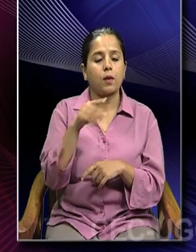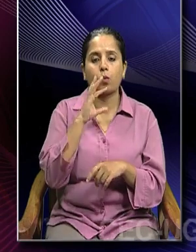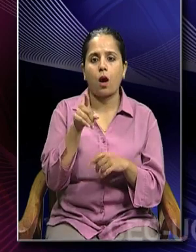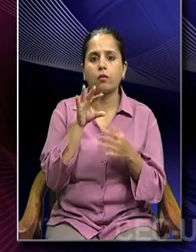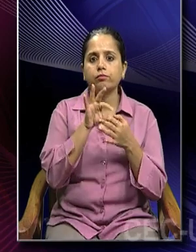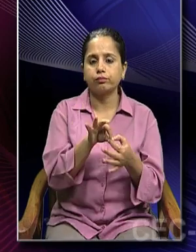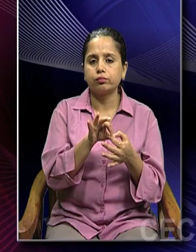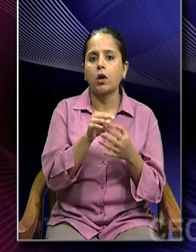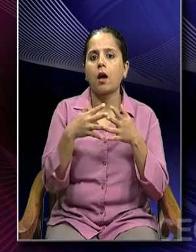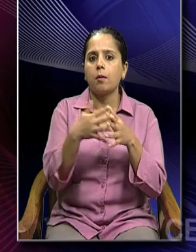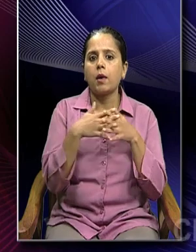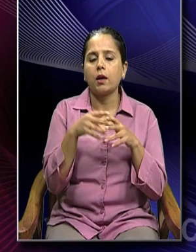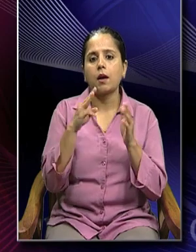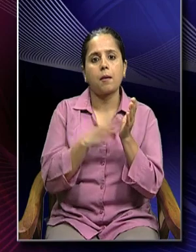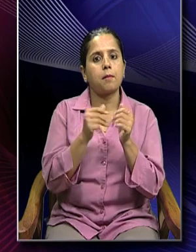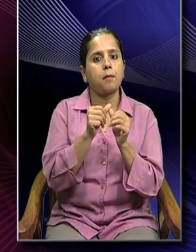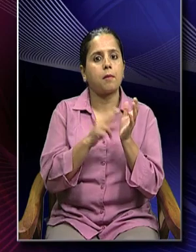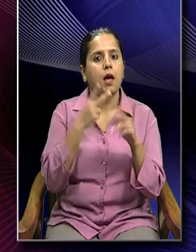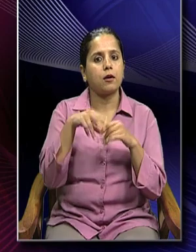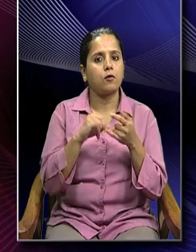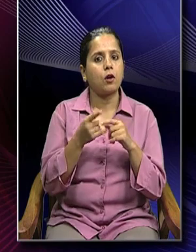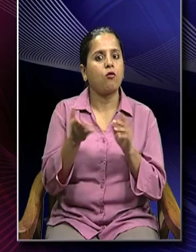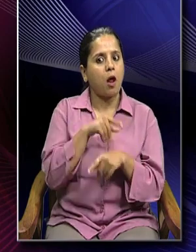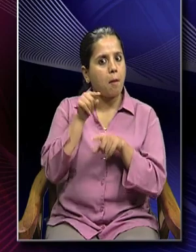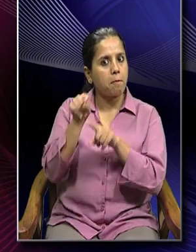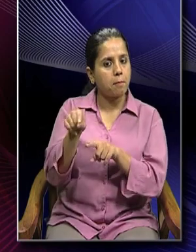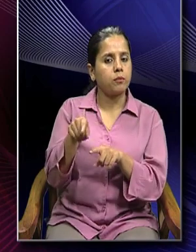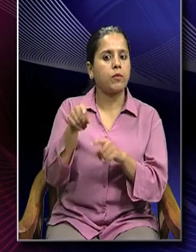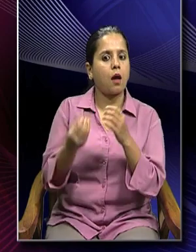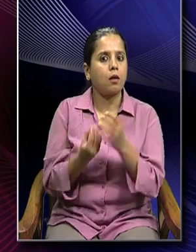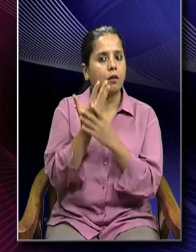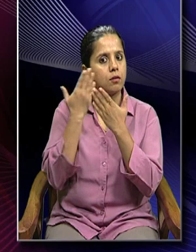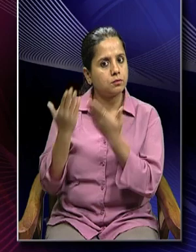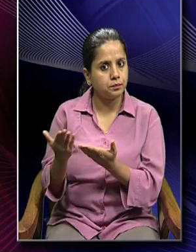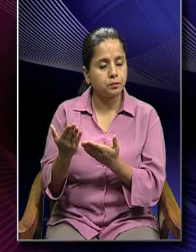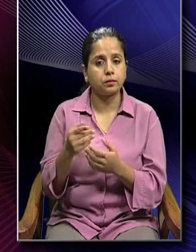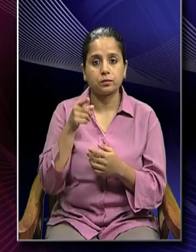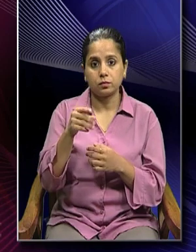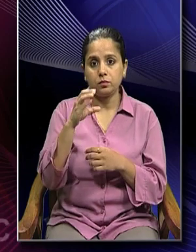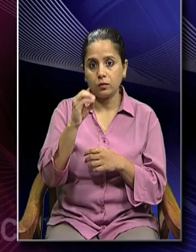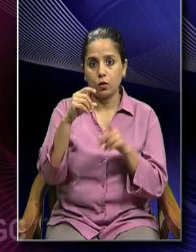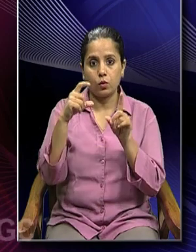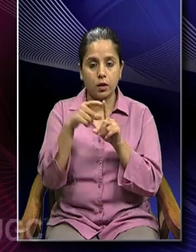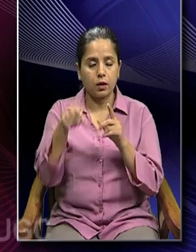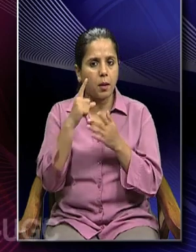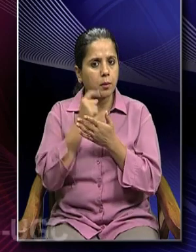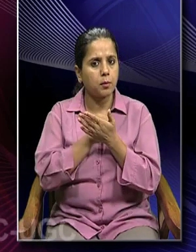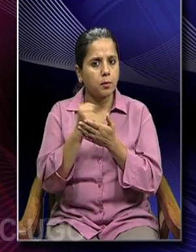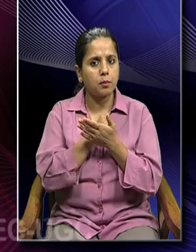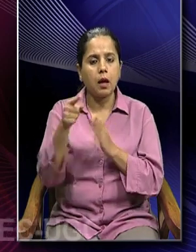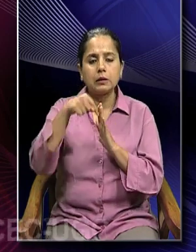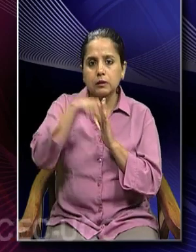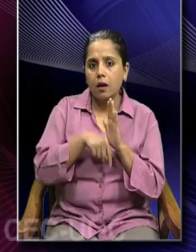it to the American manifesto, that it came from there, it emanates from there. This OD practice is primarily rooted